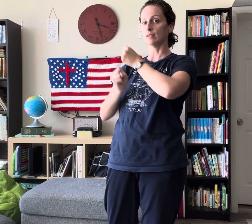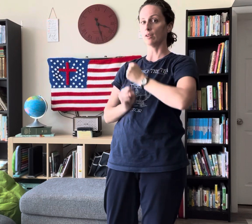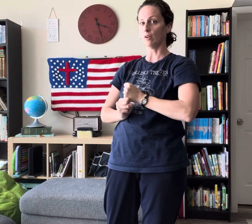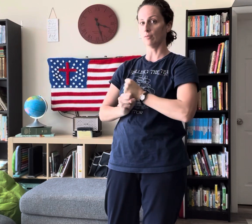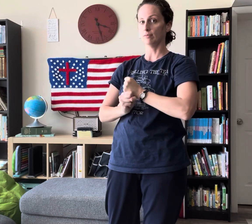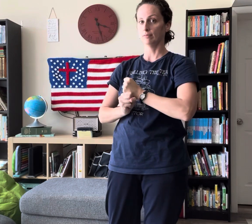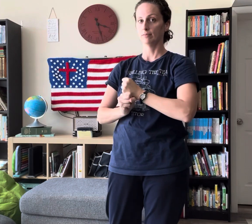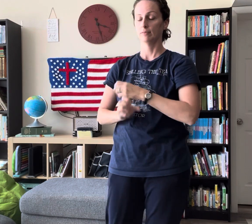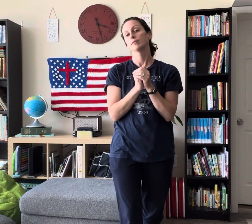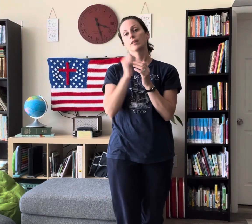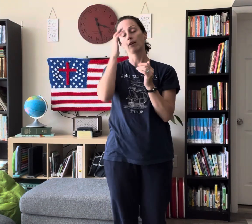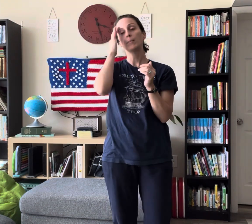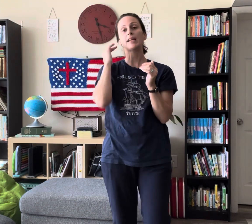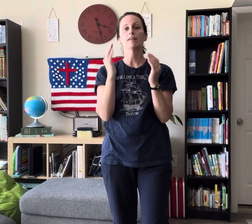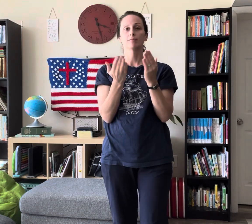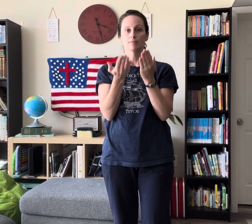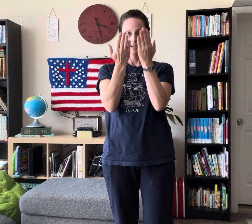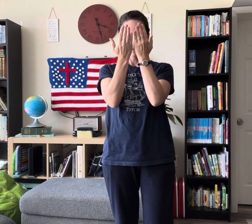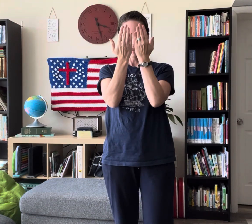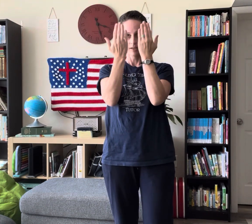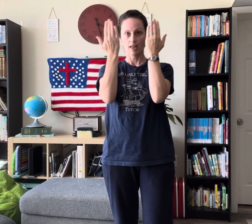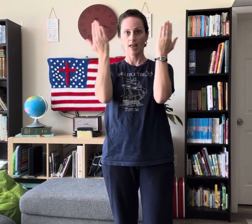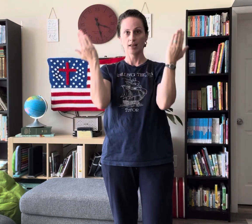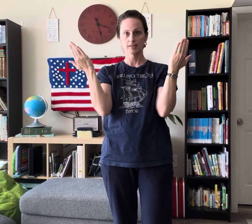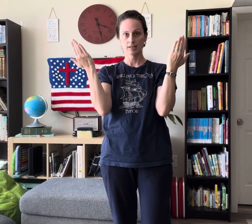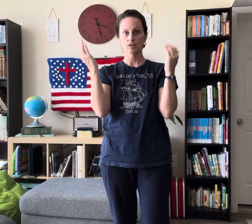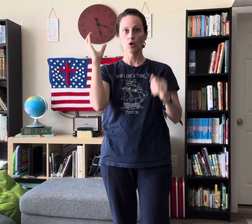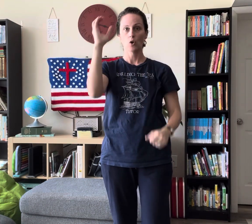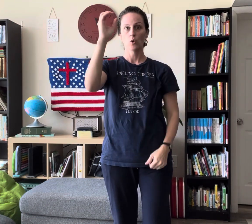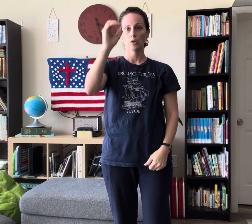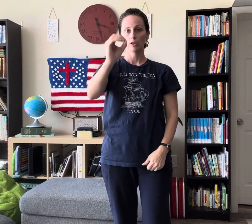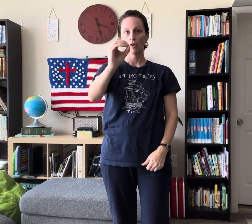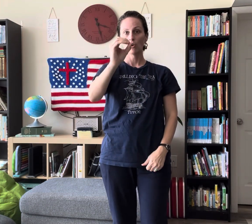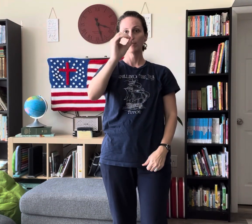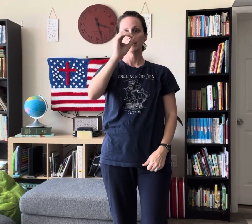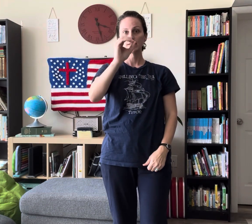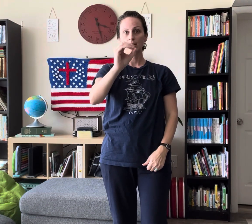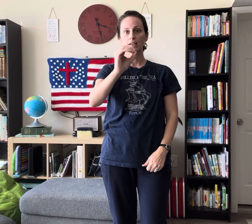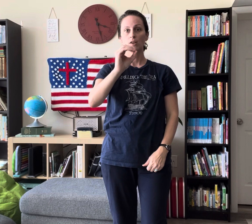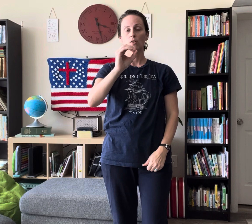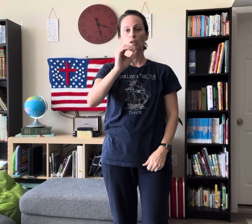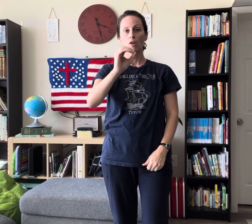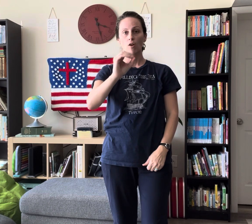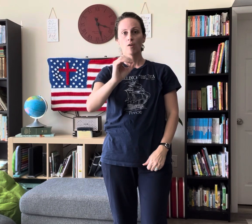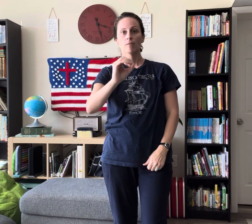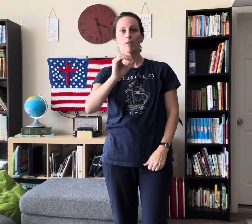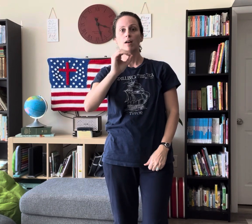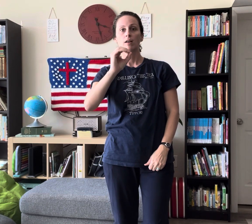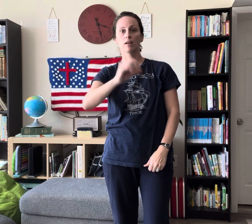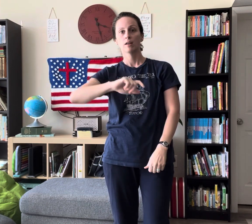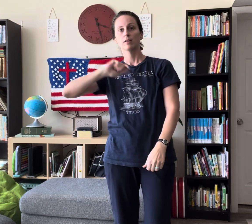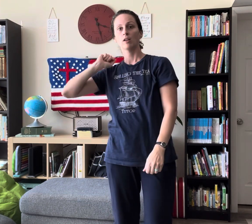Mexico. You ready to peek? Topeka, Kansas, Oklahoma City, Oklahoma,